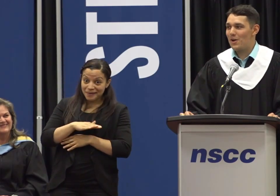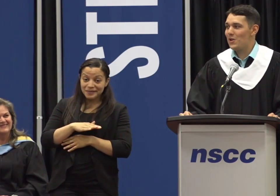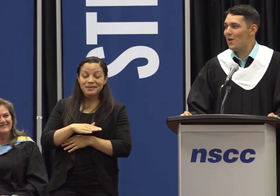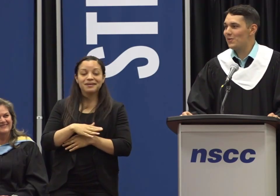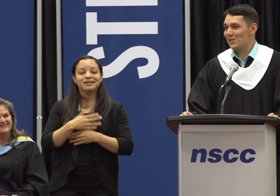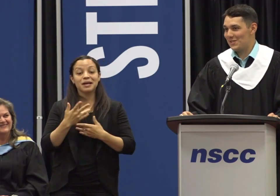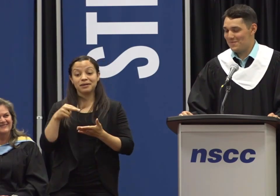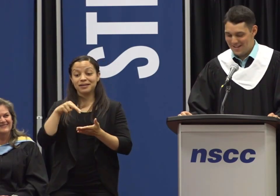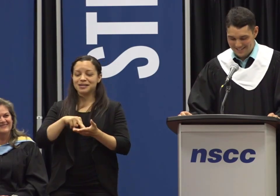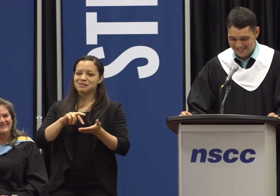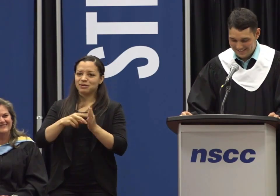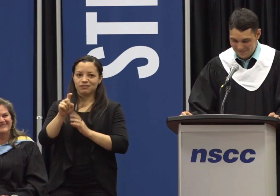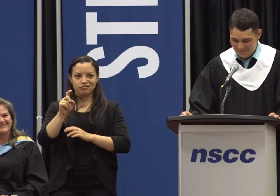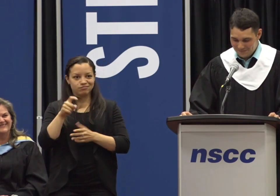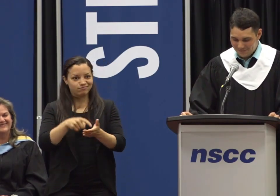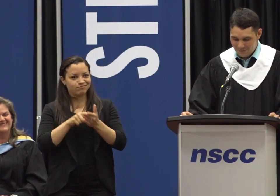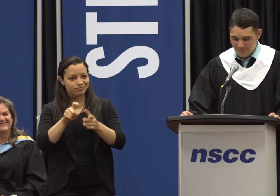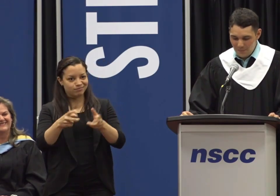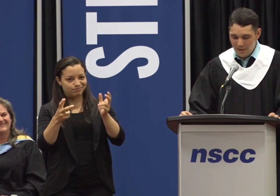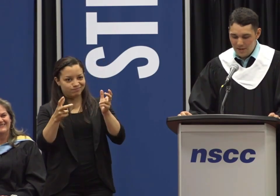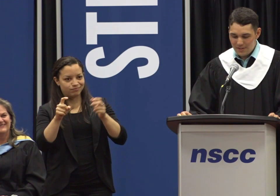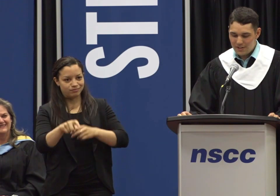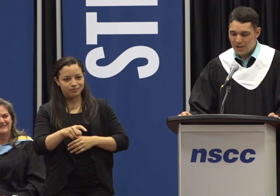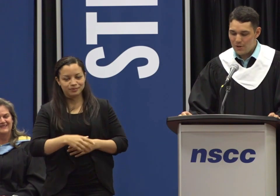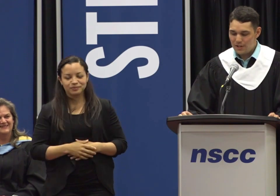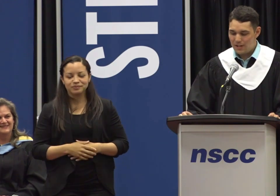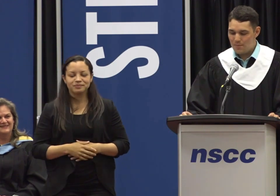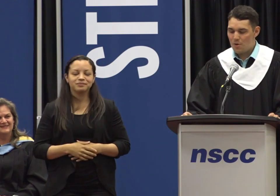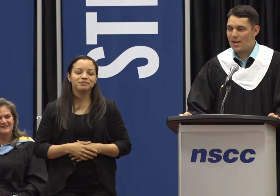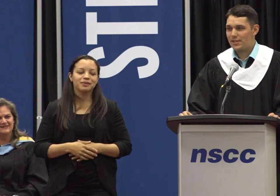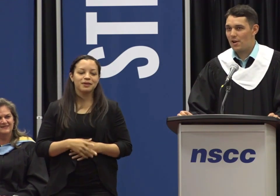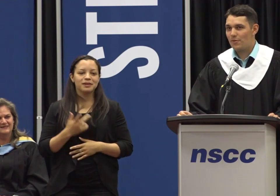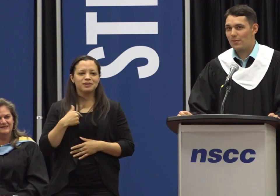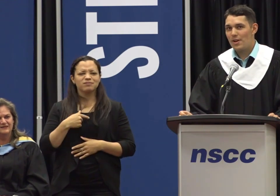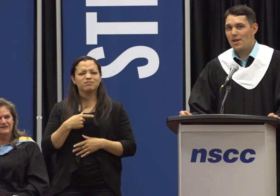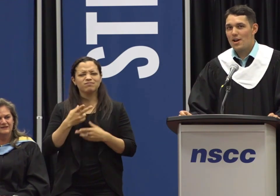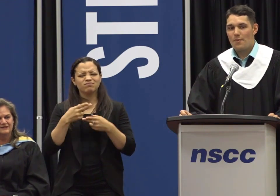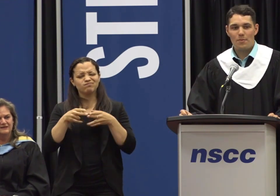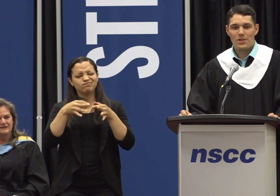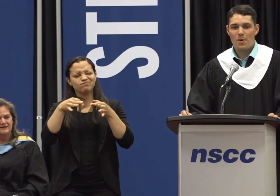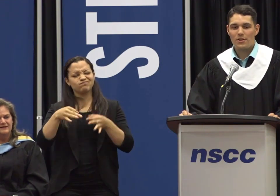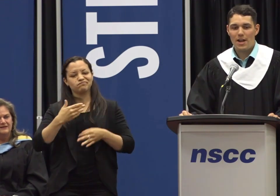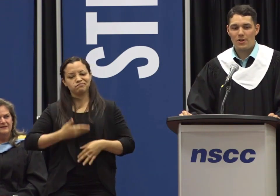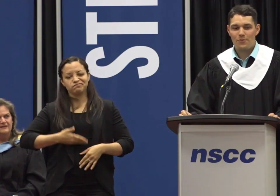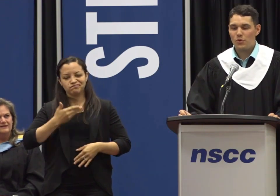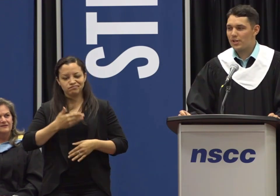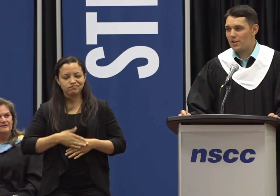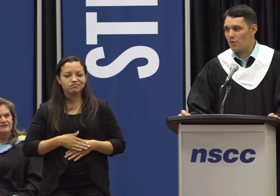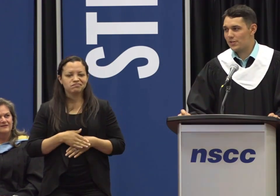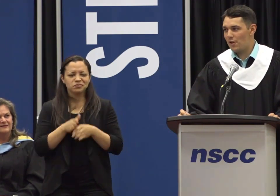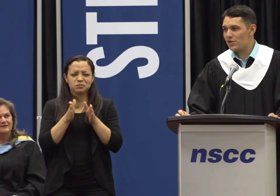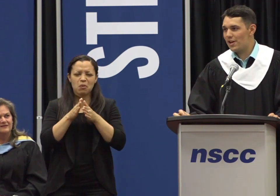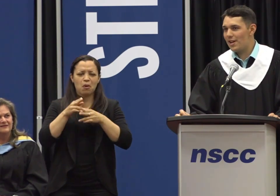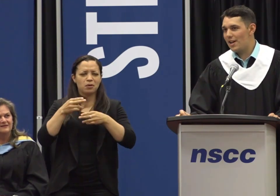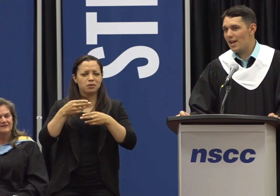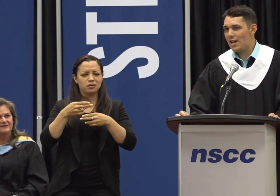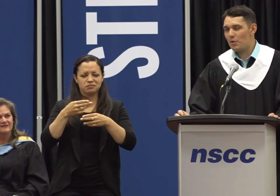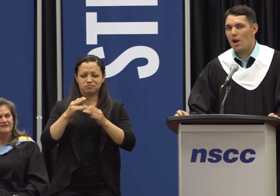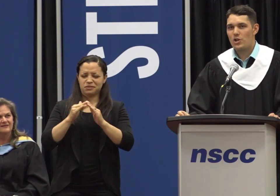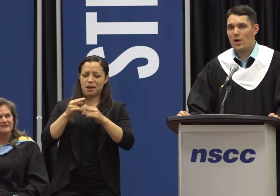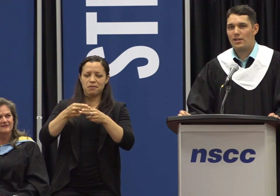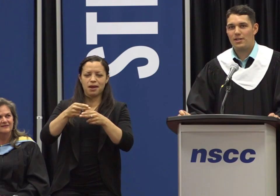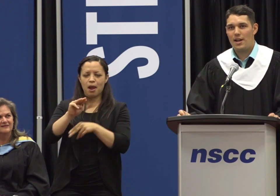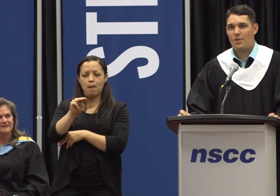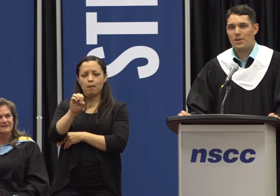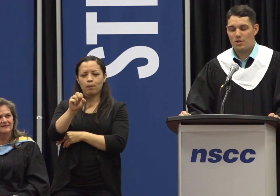that I'm up here, you have to listen to me. To tell you a little about myself, I'm from the small town of Mooseland, Nova Scotia, and